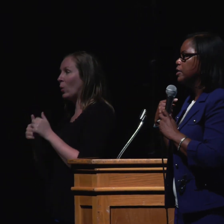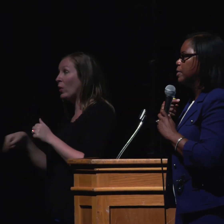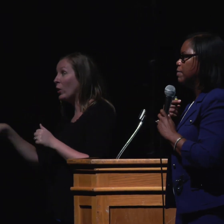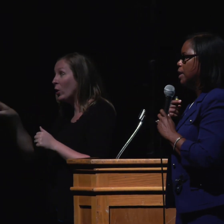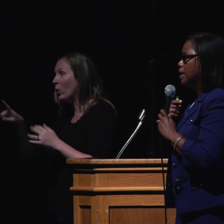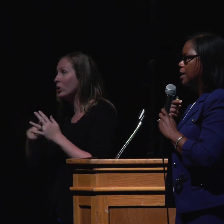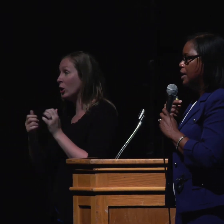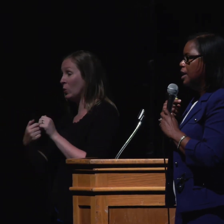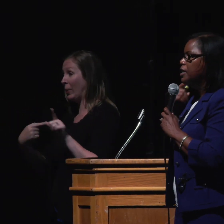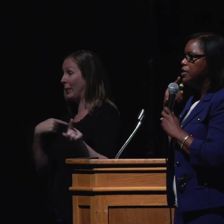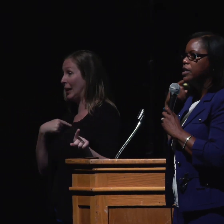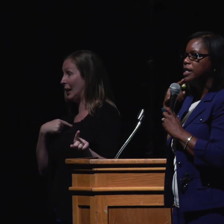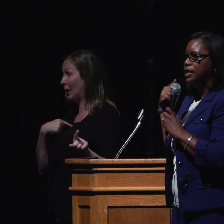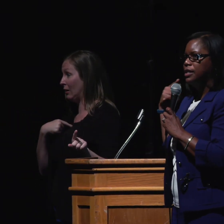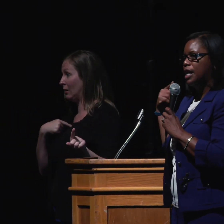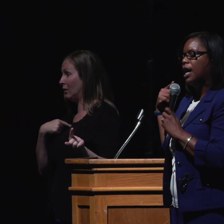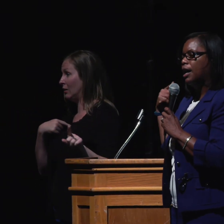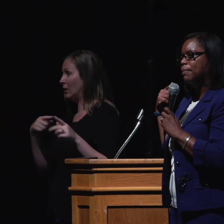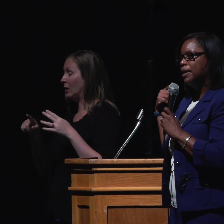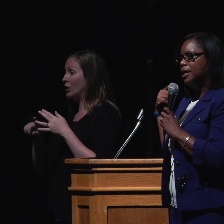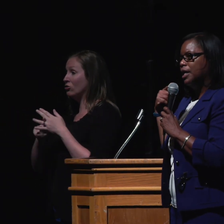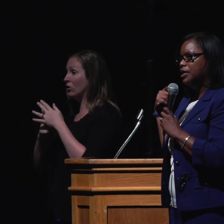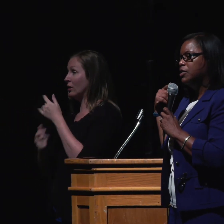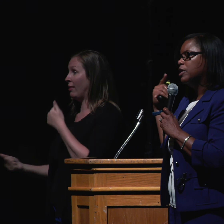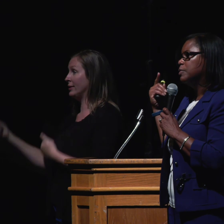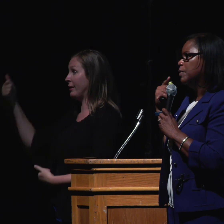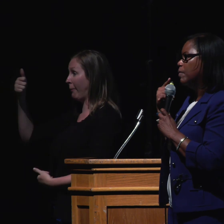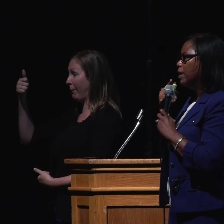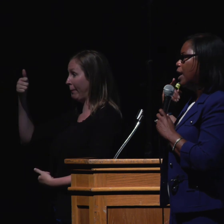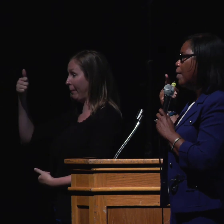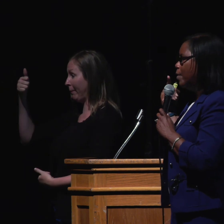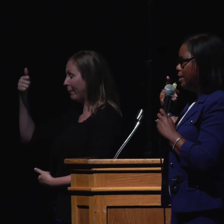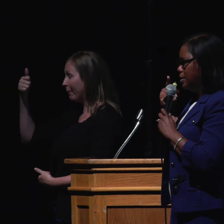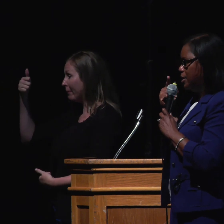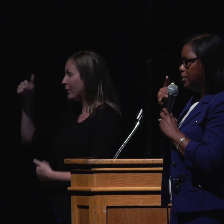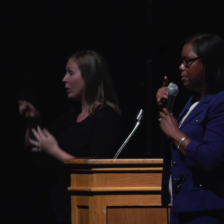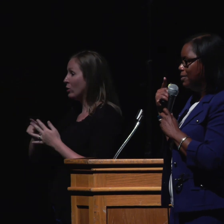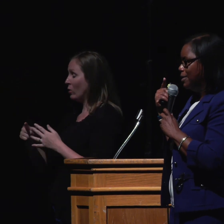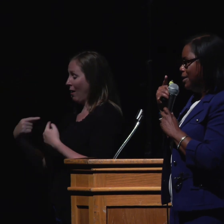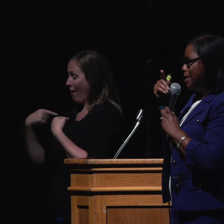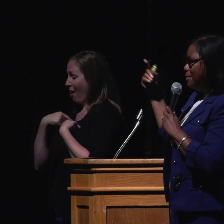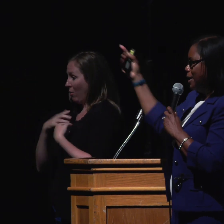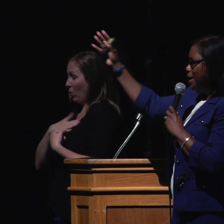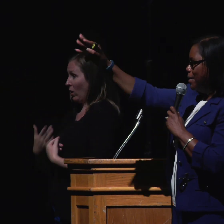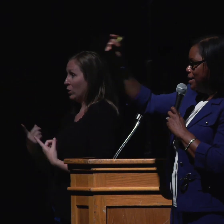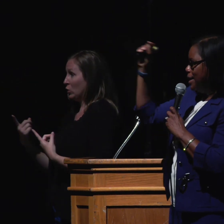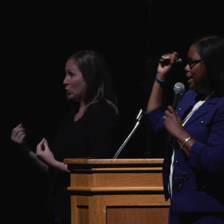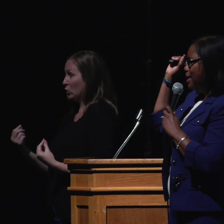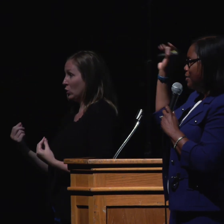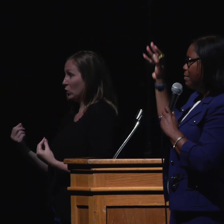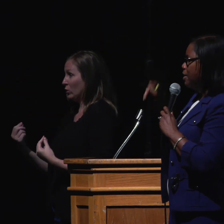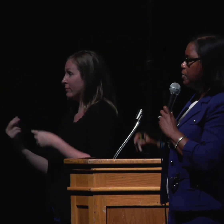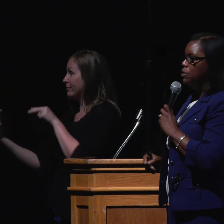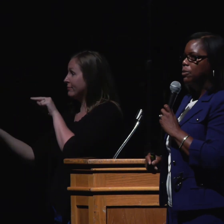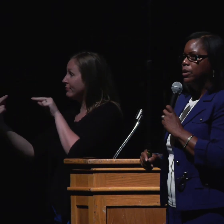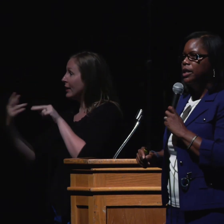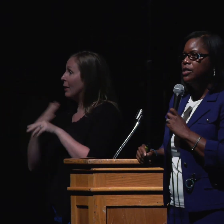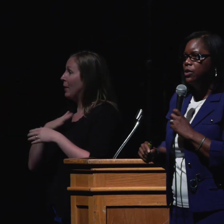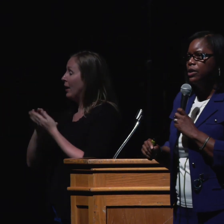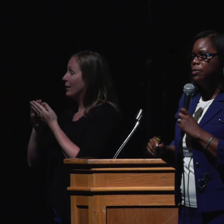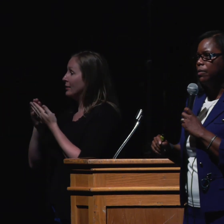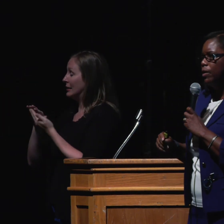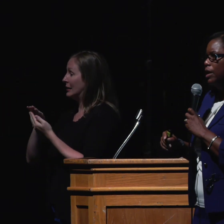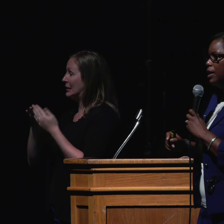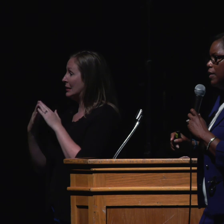It starts with me. It starts at the top. It starts with what I'm willing to do. Looking at my city council and my school board,